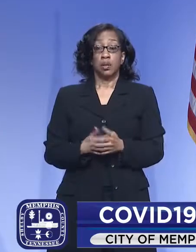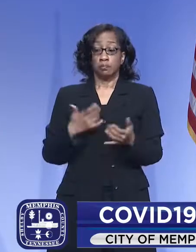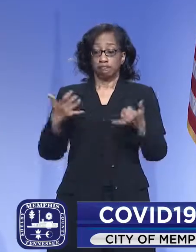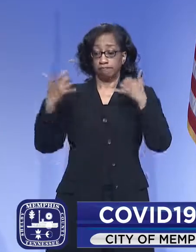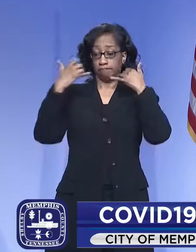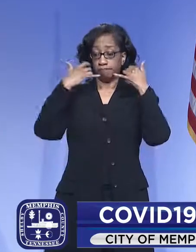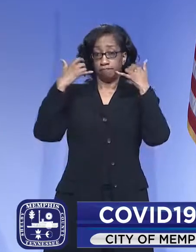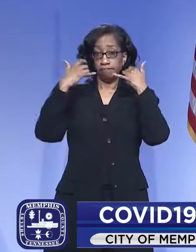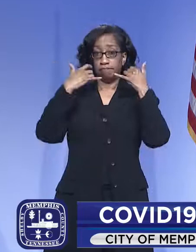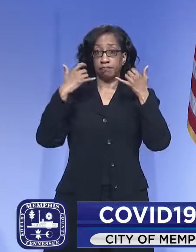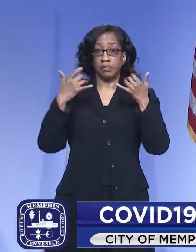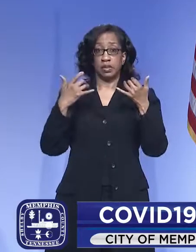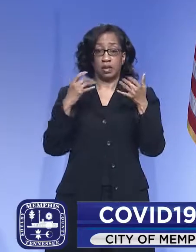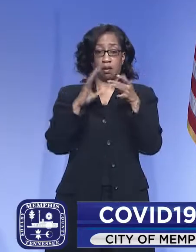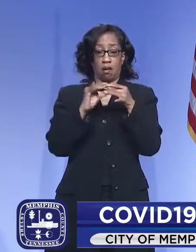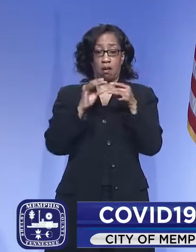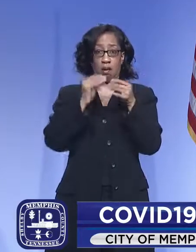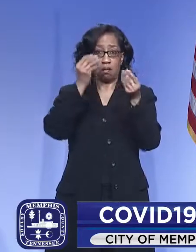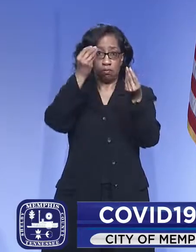receive from